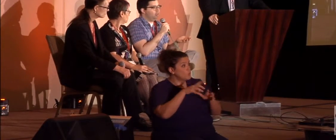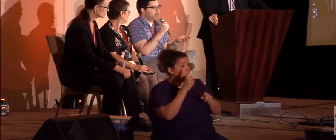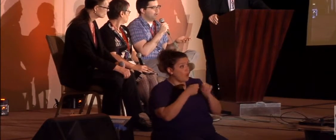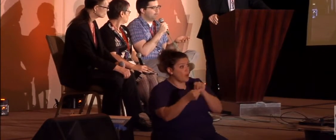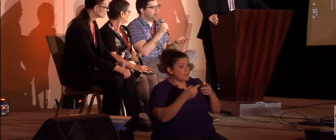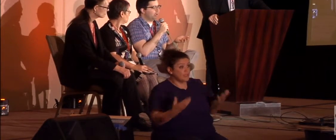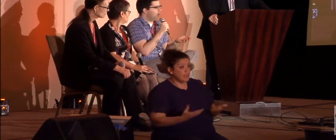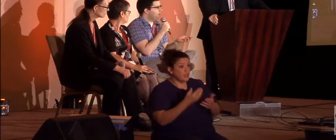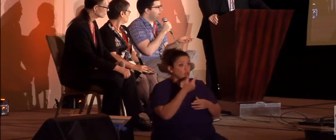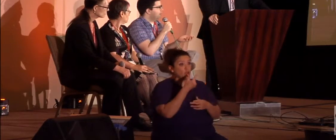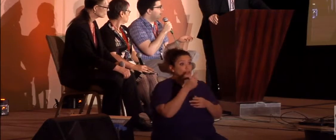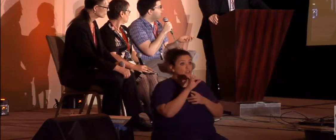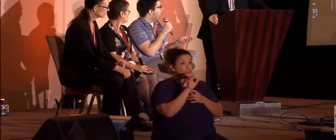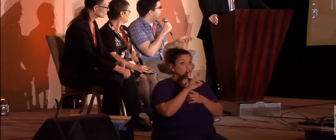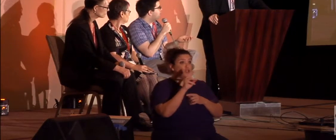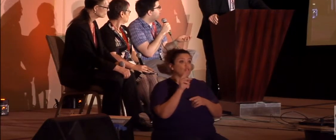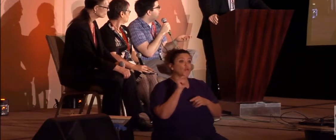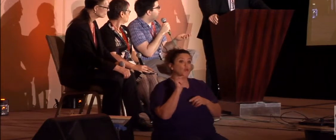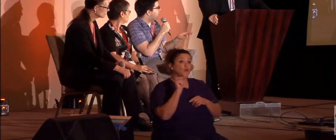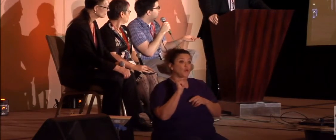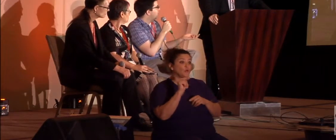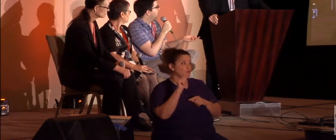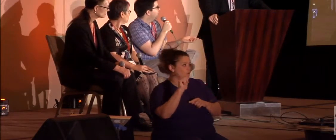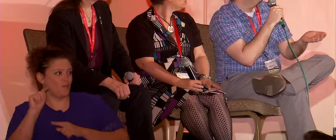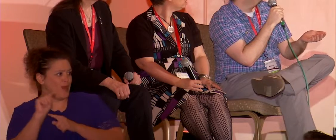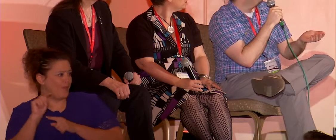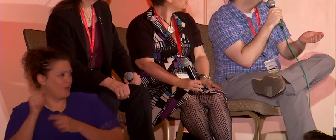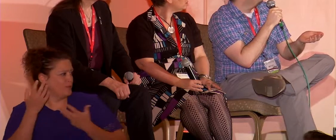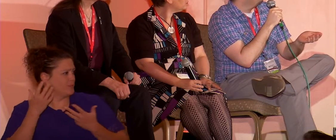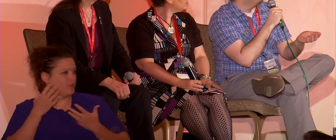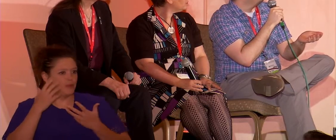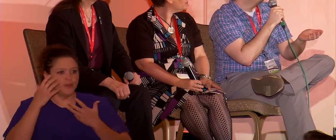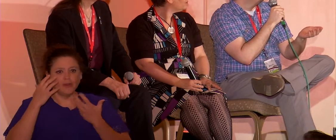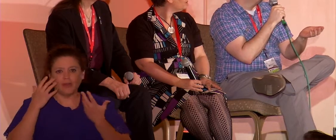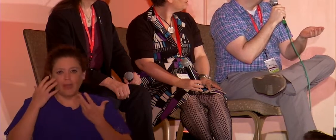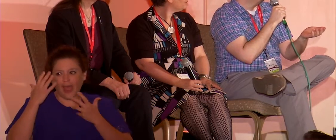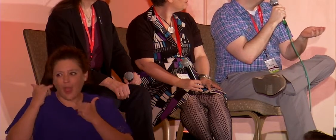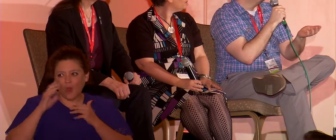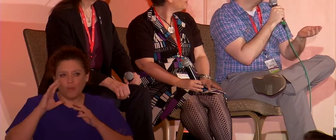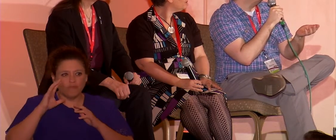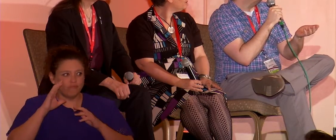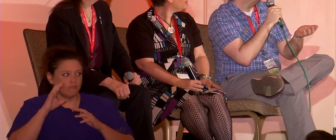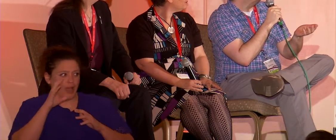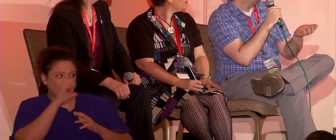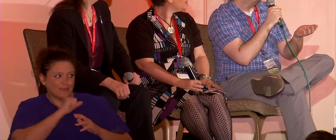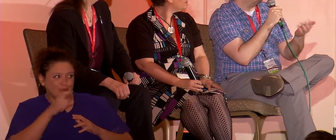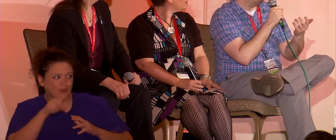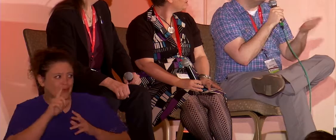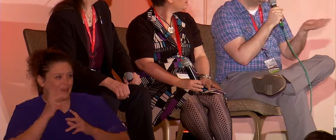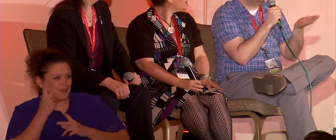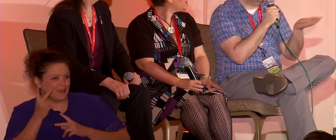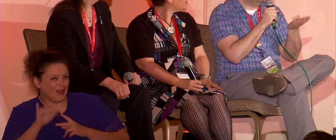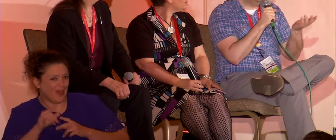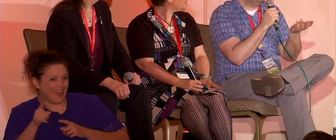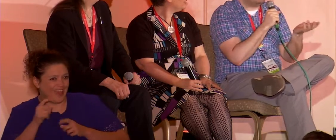bathrooms, I hope it's fair to assume, is a trick you guys learned at Creating Change, because... Yes, okay. I mean, absolutely.